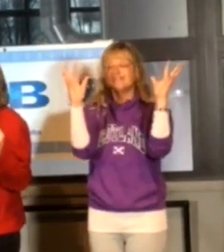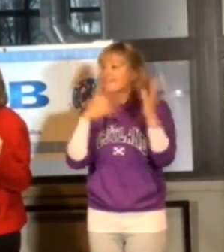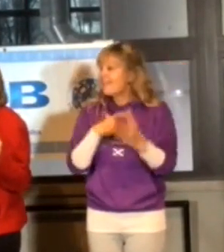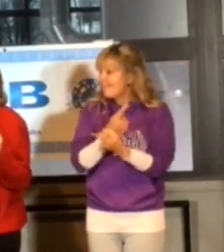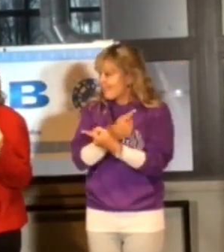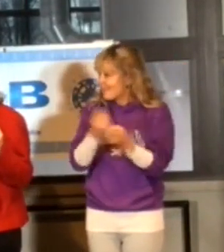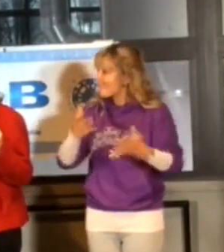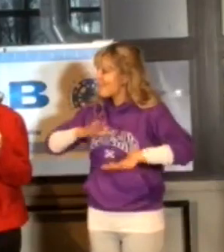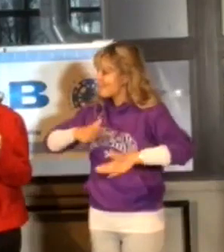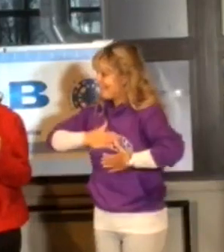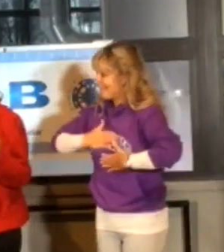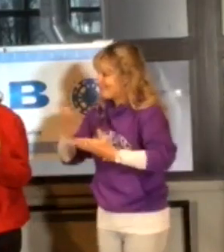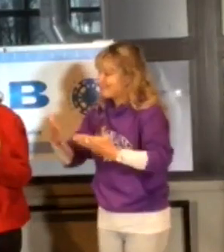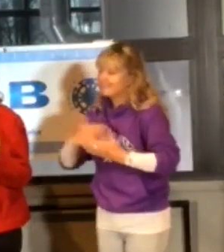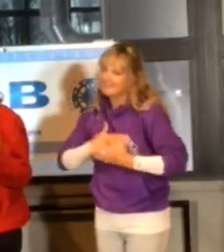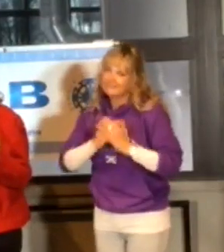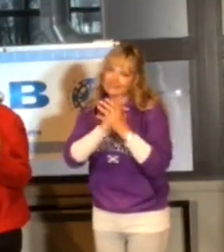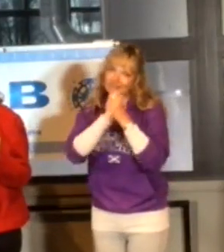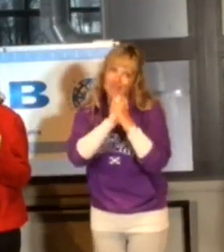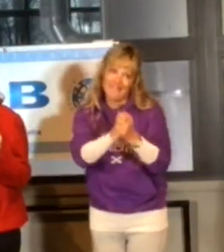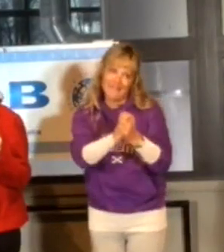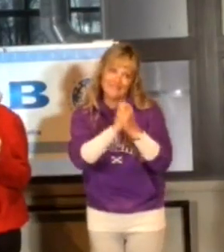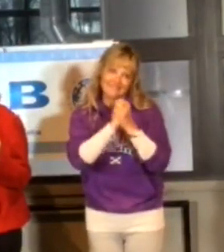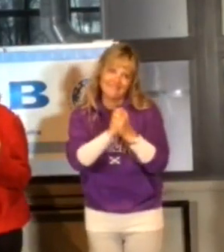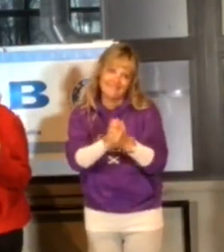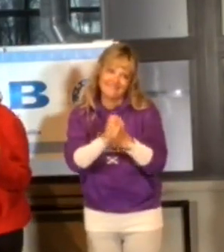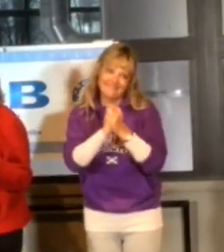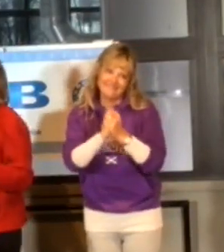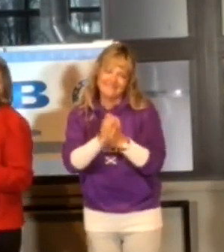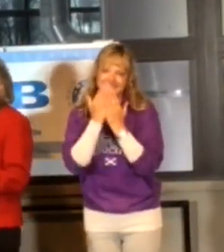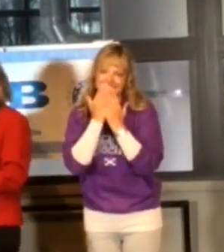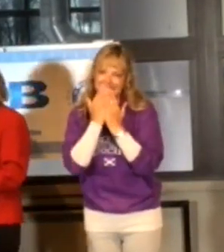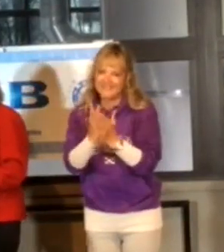you, we are eternally grateful. Diolch yn fawr iawn.